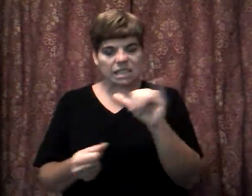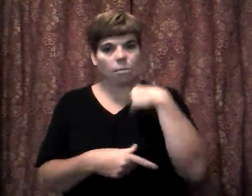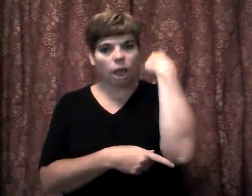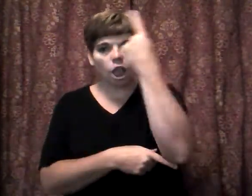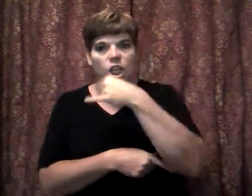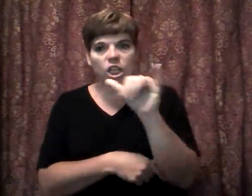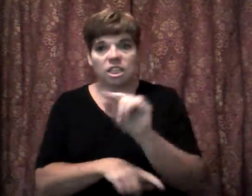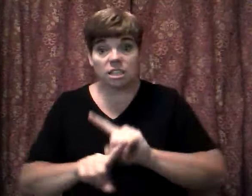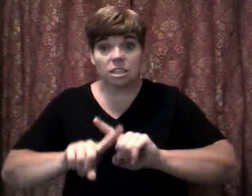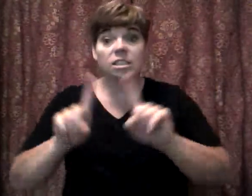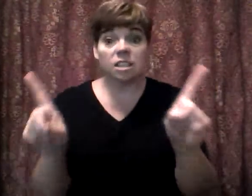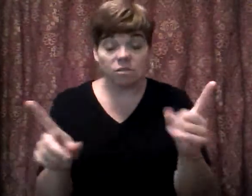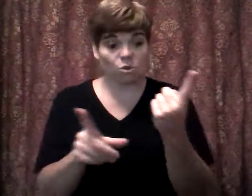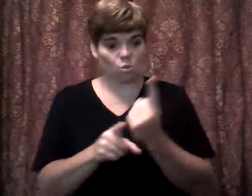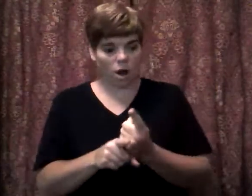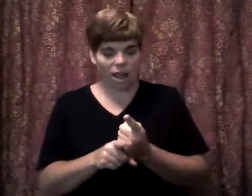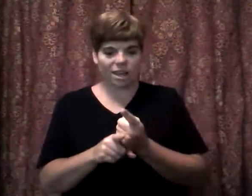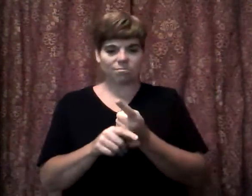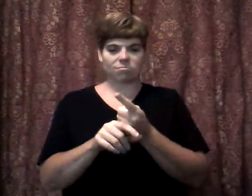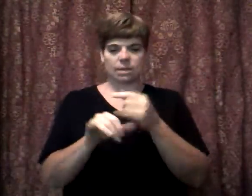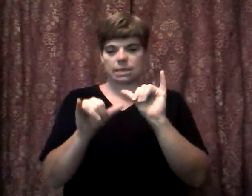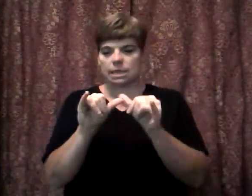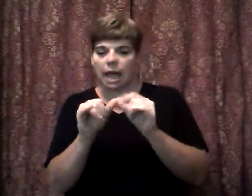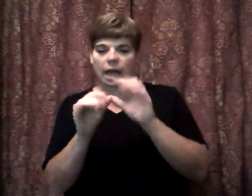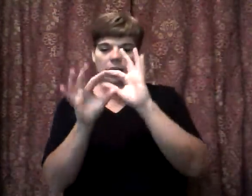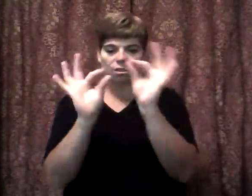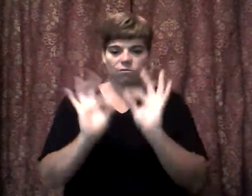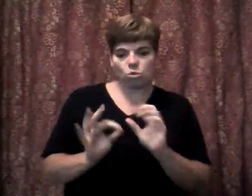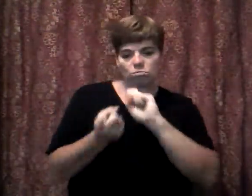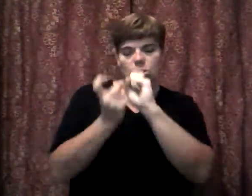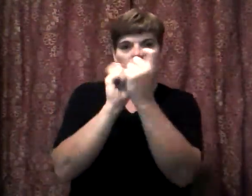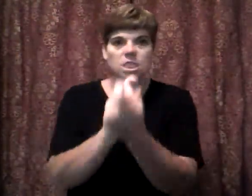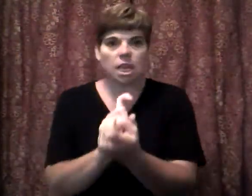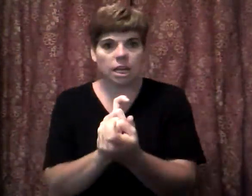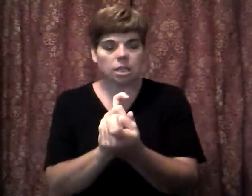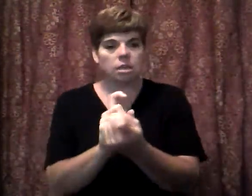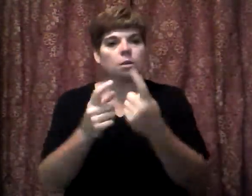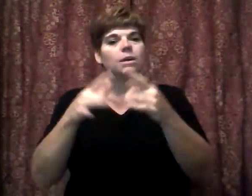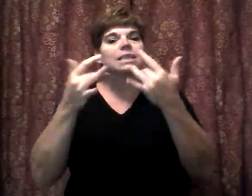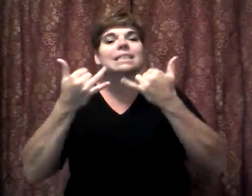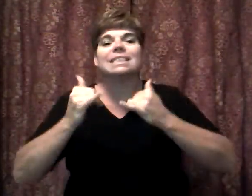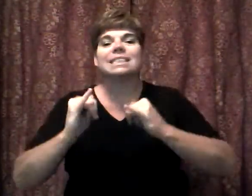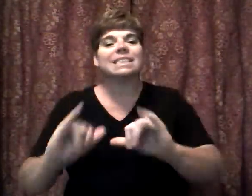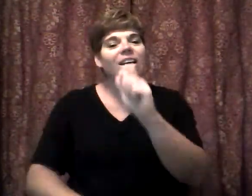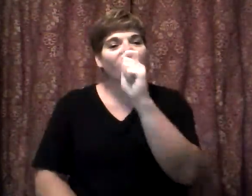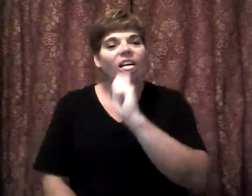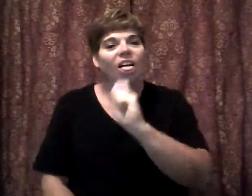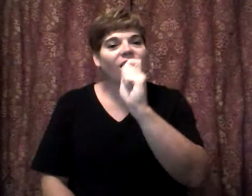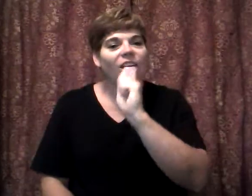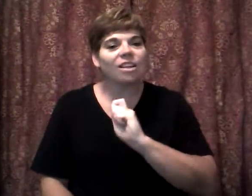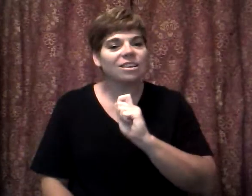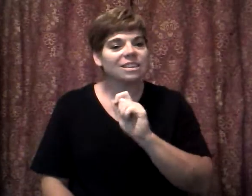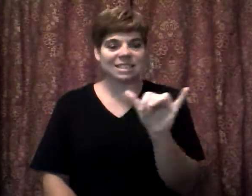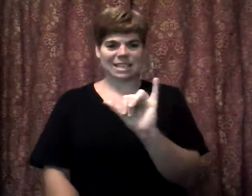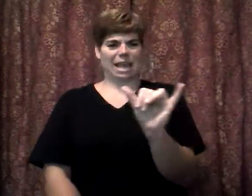has changed size or form, but it is still ice cream. It has undergone a